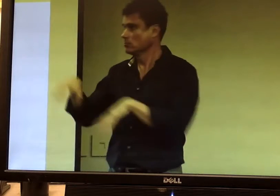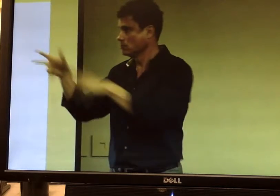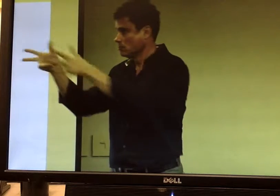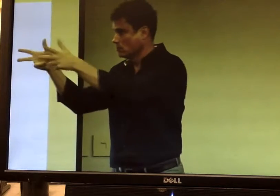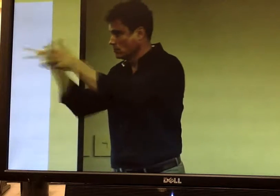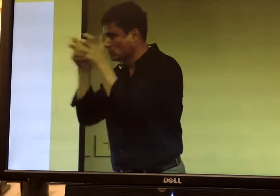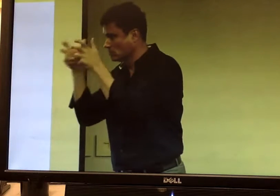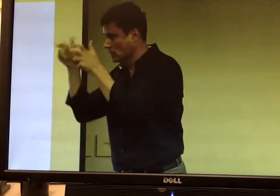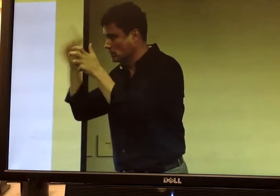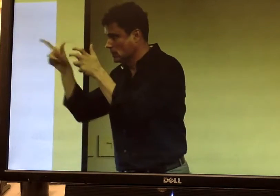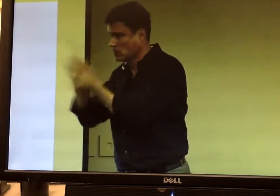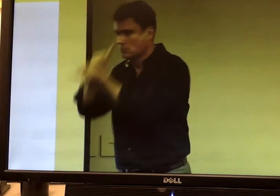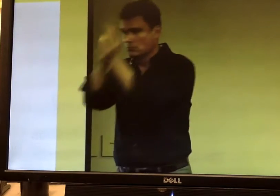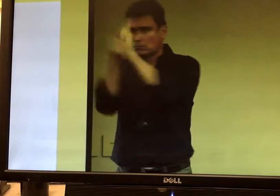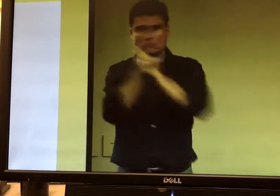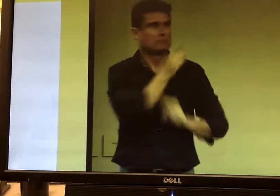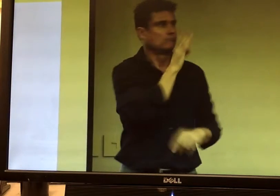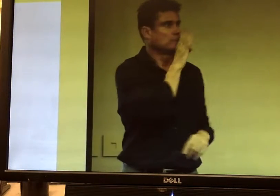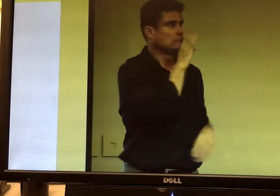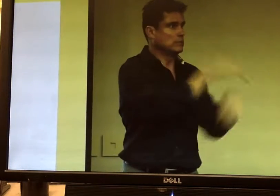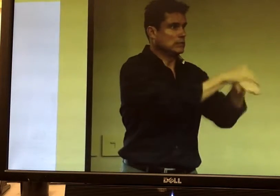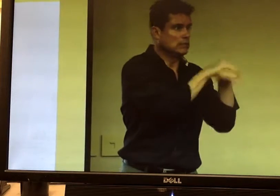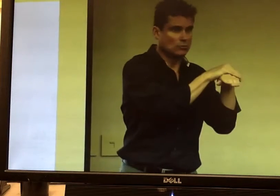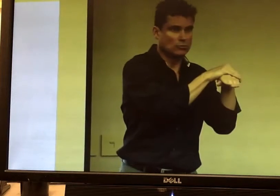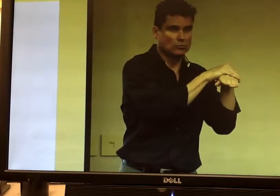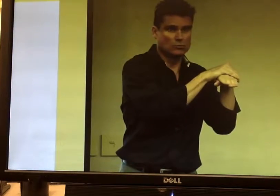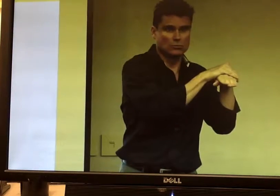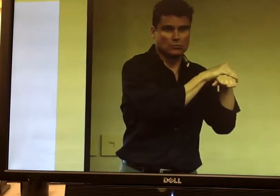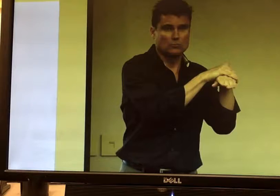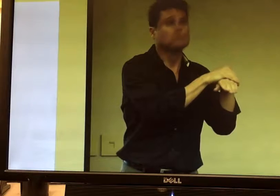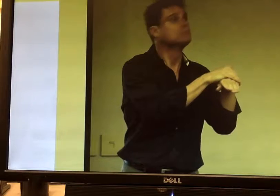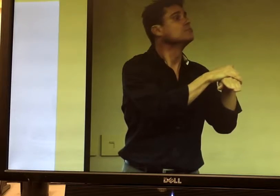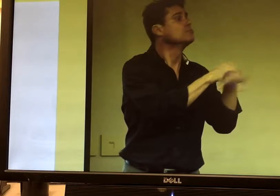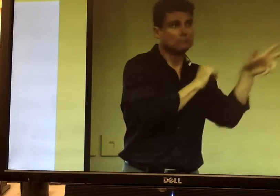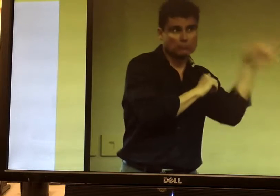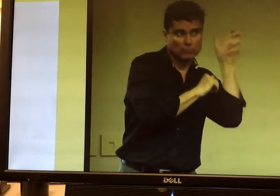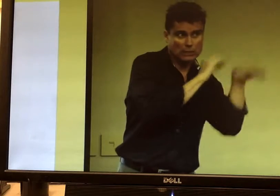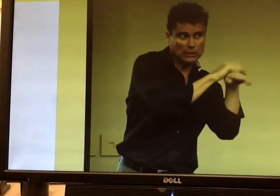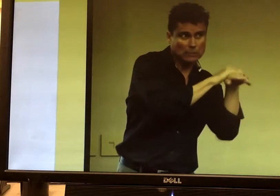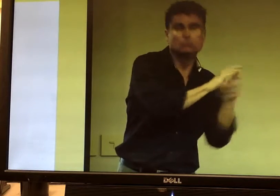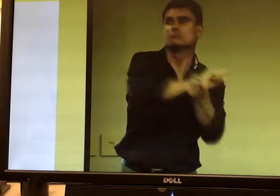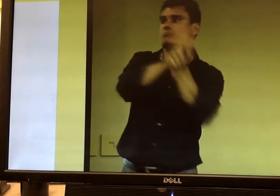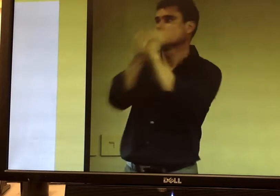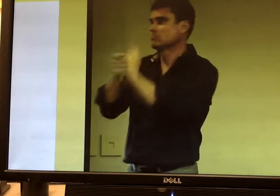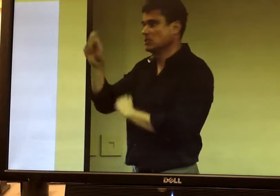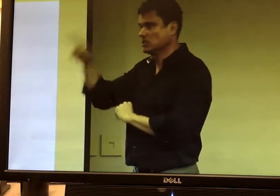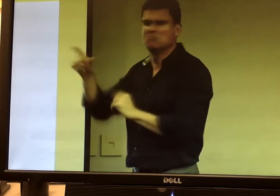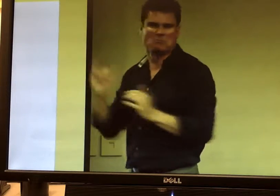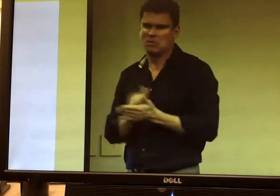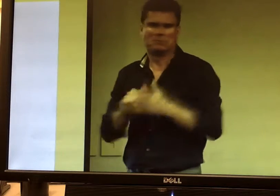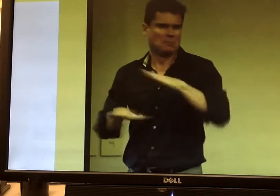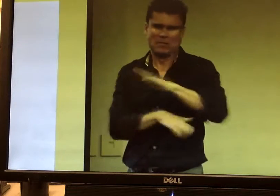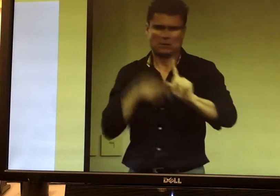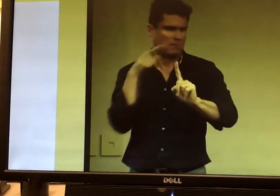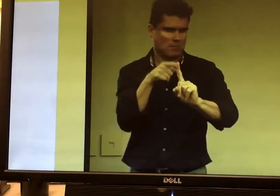ASL-English interpreters. They take in the ASL and they interpret it into English. They hear spoken English and they interpret into